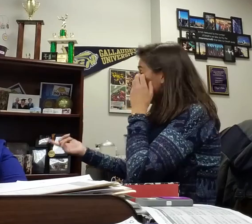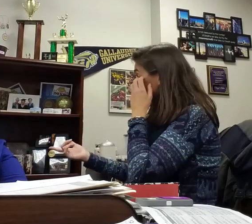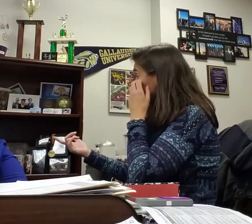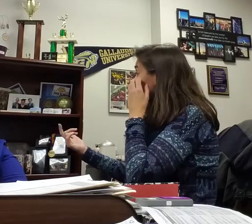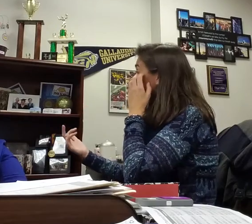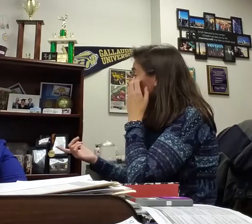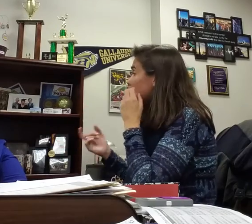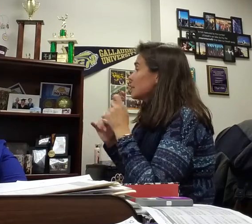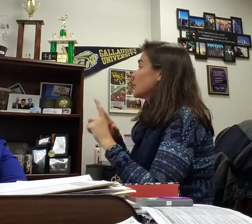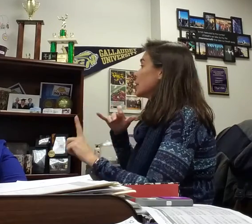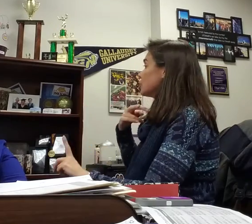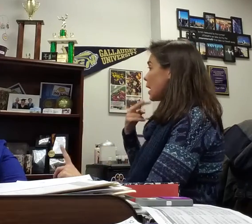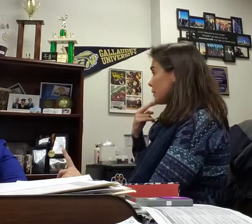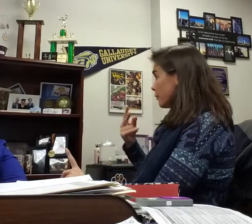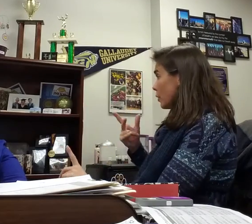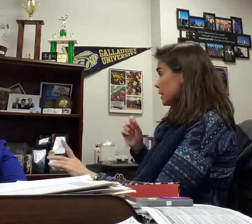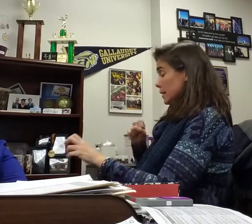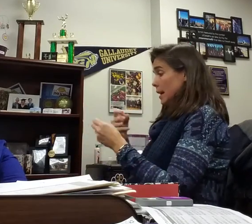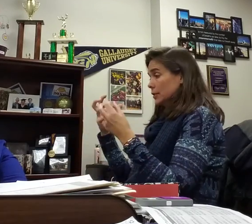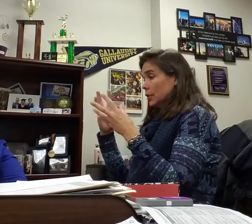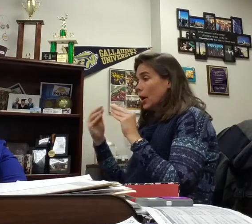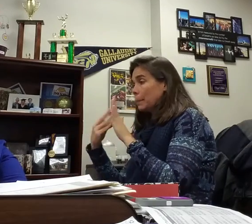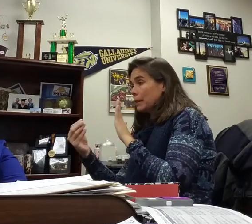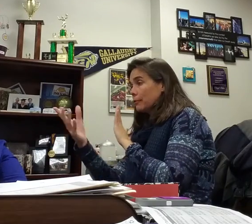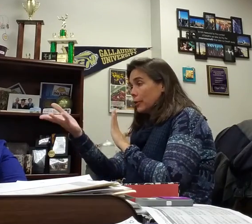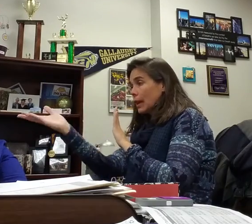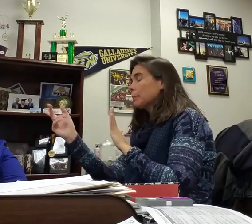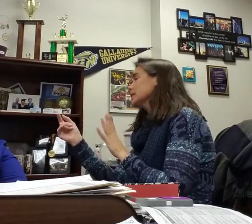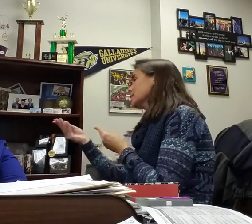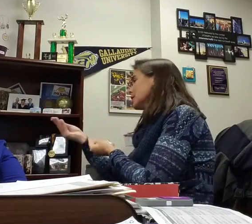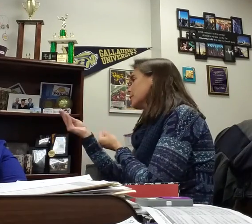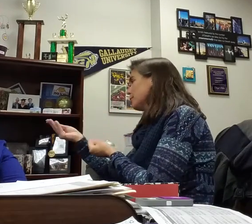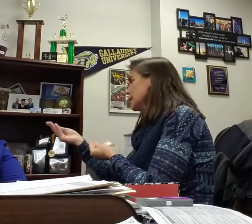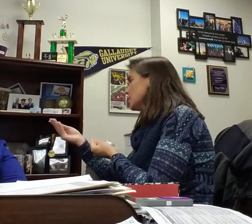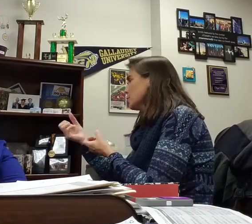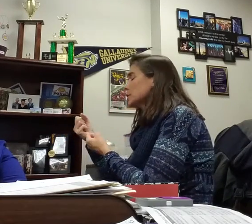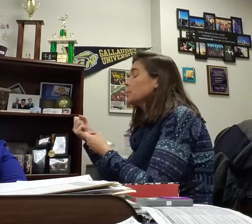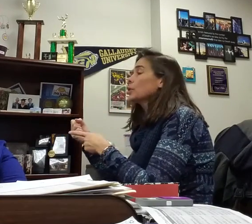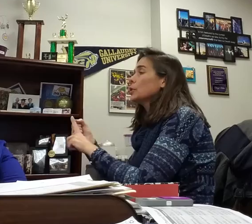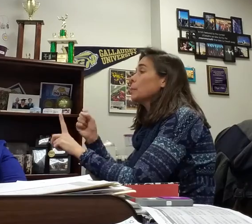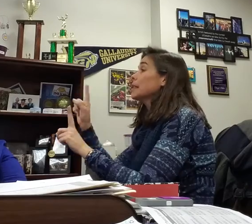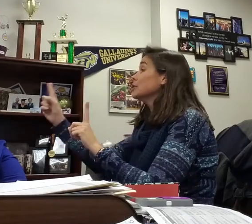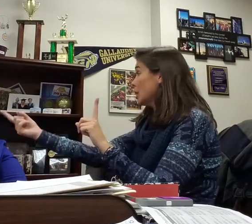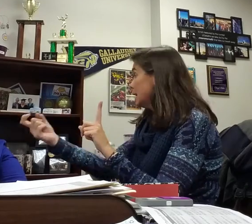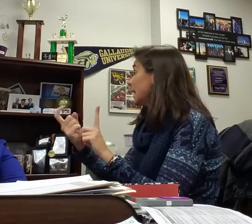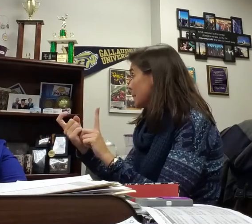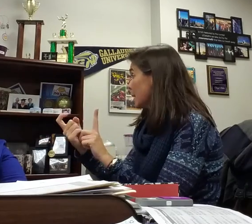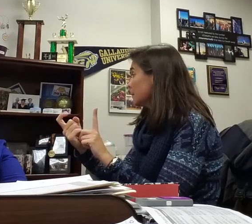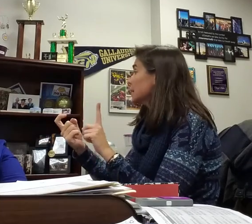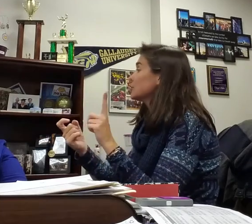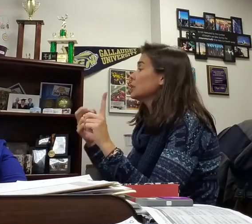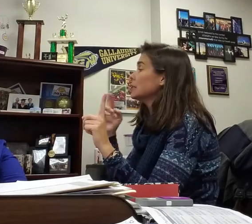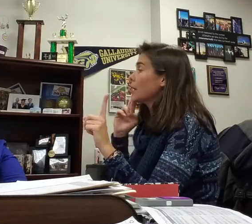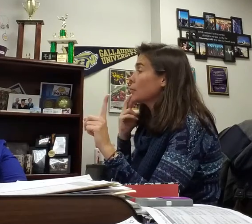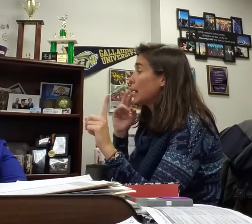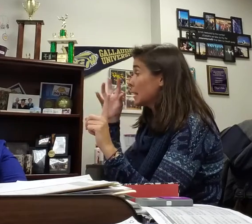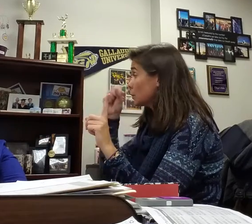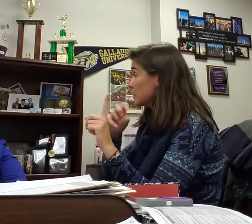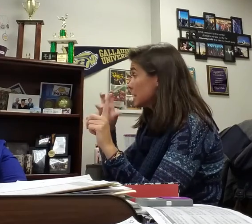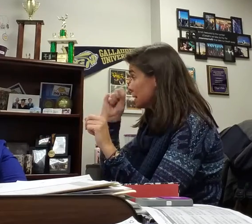in, like Mhm. I started trying to voice and I started copying for them. Plus I was there to feed you and support you. But then Jade came up because she saw that Reagan was missing some